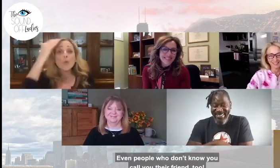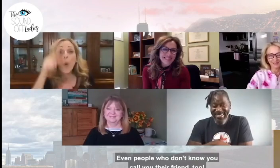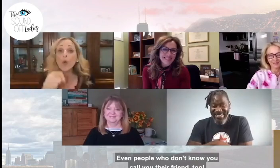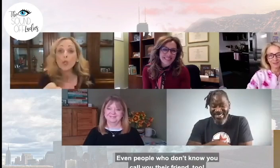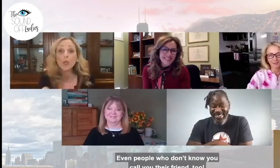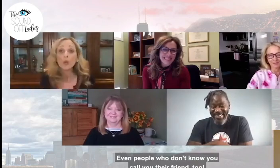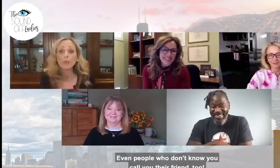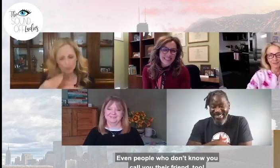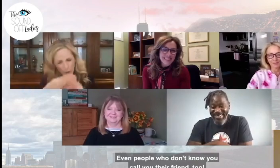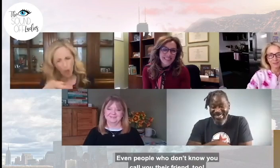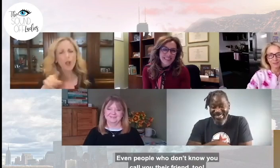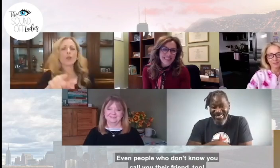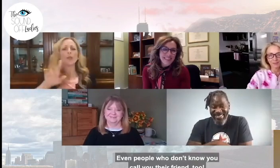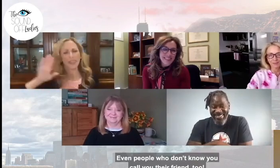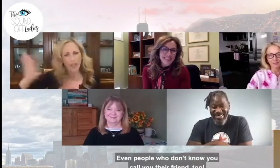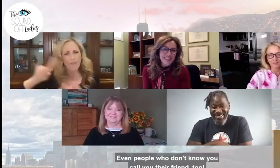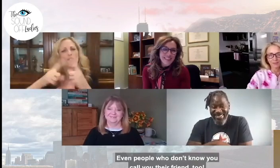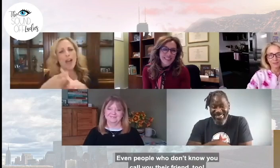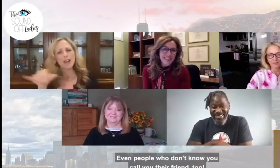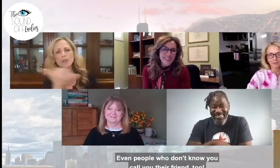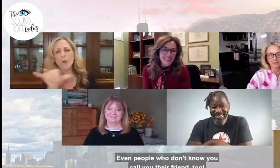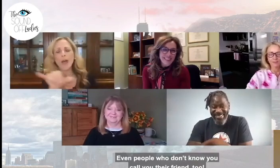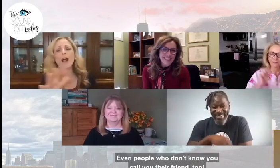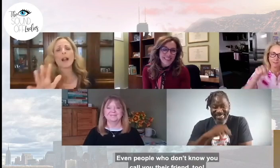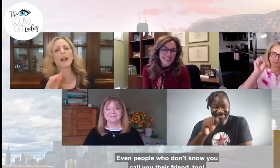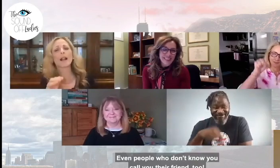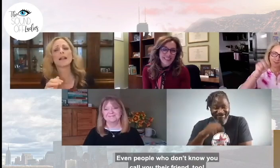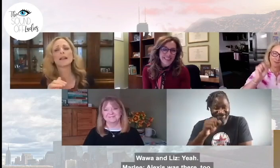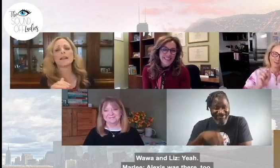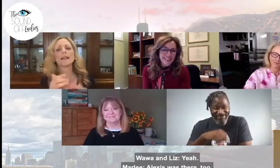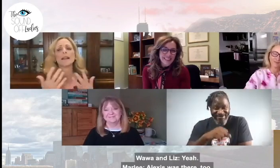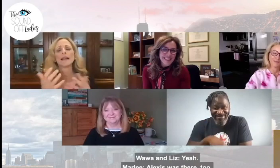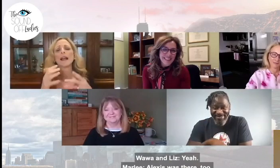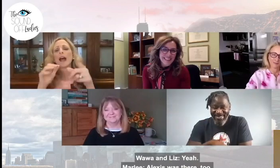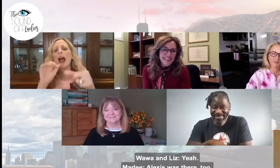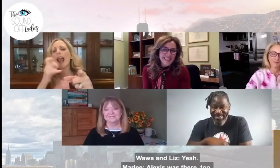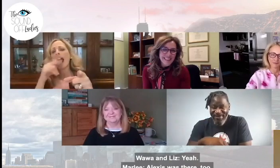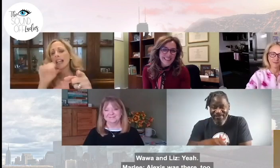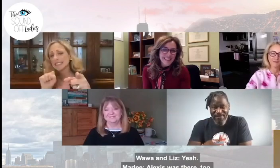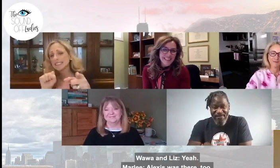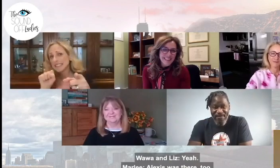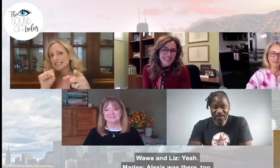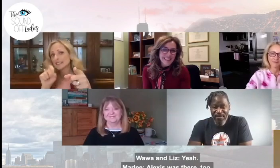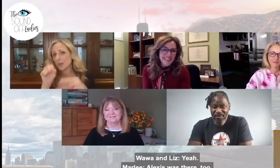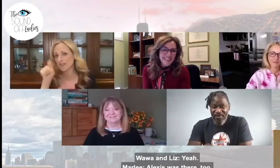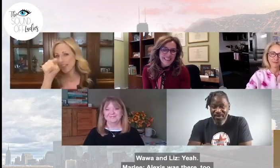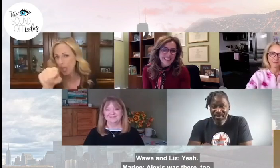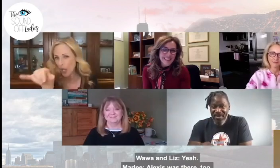and you don't know people that don't even know you call you their friend.